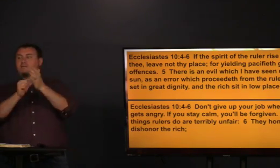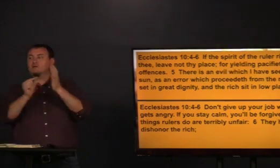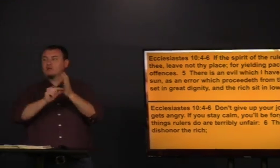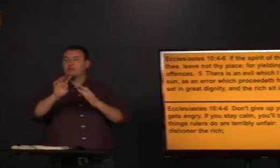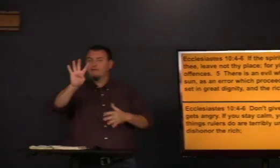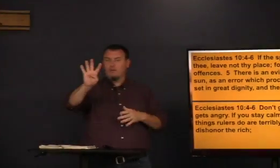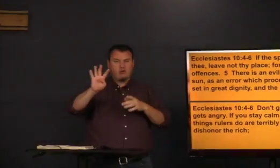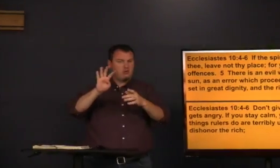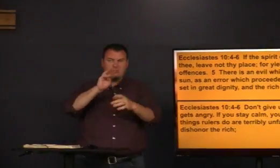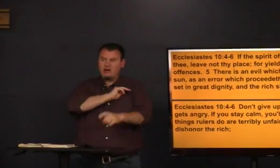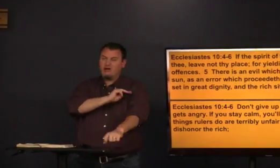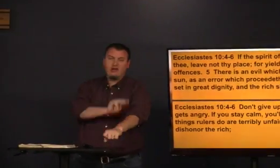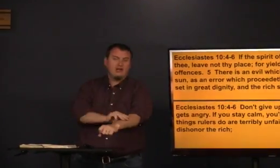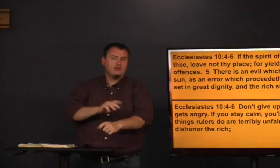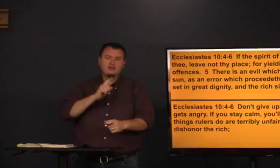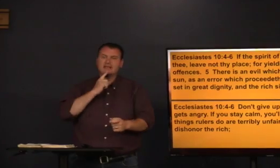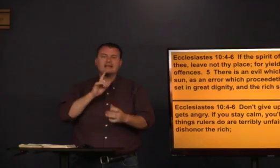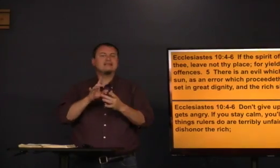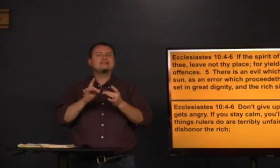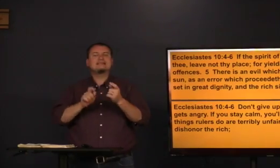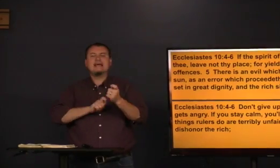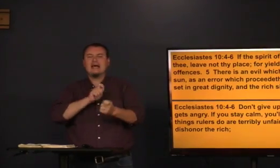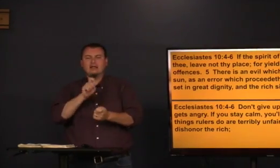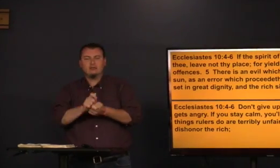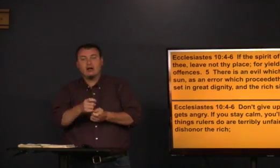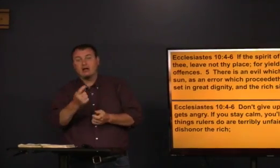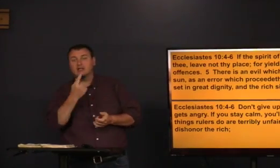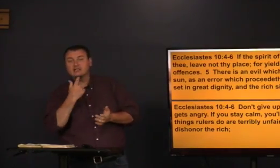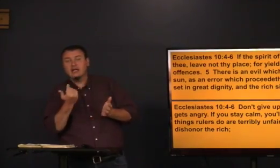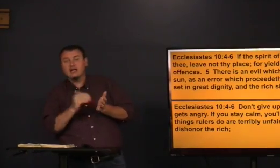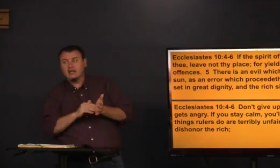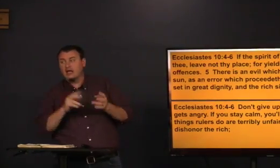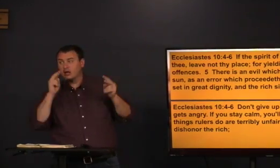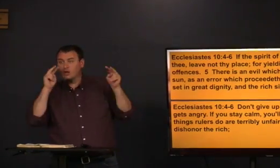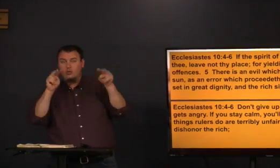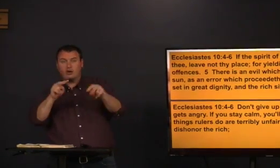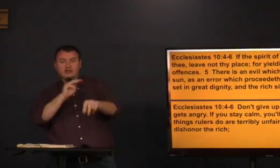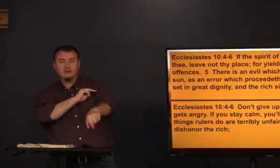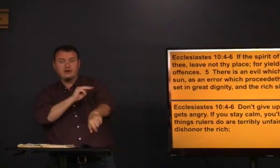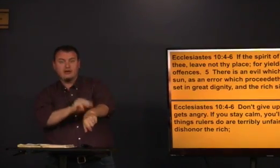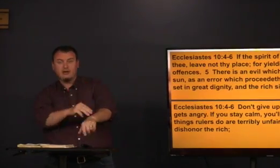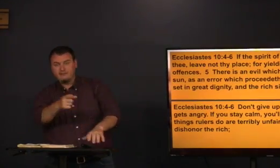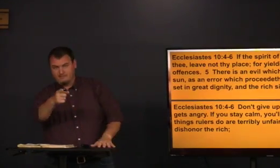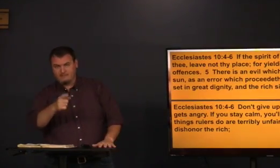Verse number 4. Marianne, you said it exactly right. Say it again. Watch Marianne.